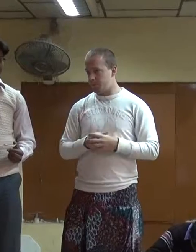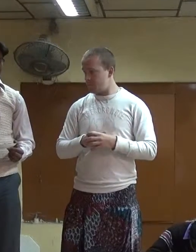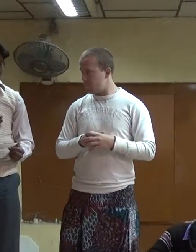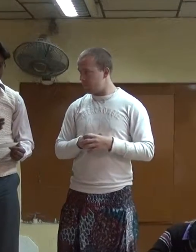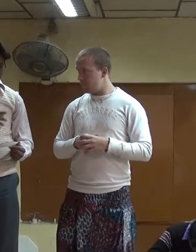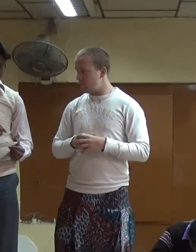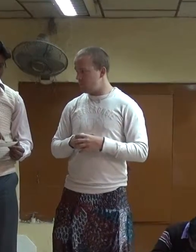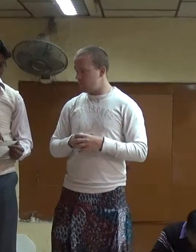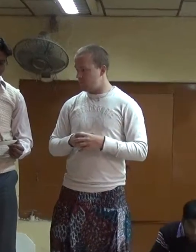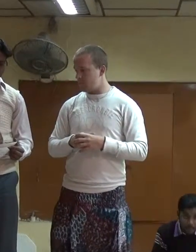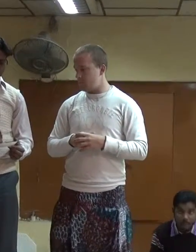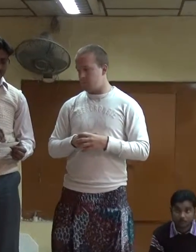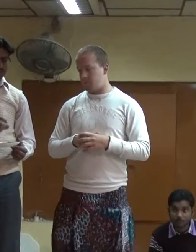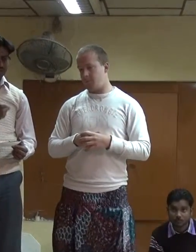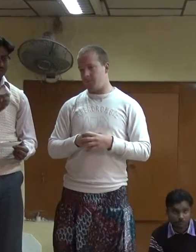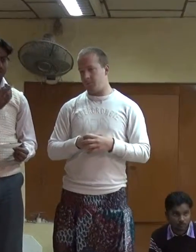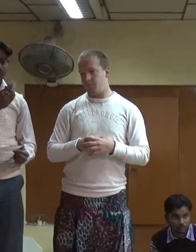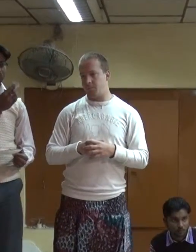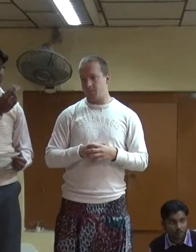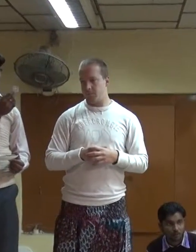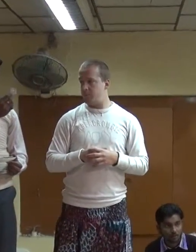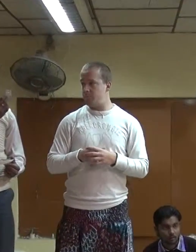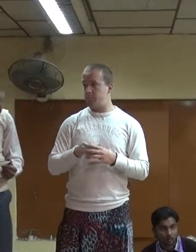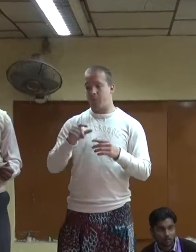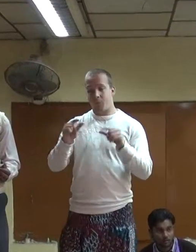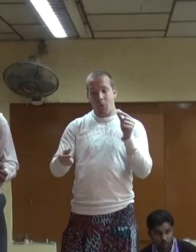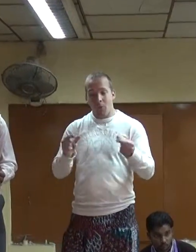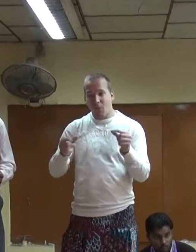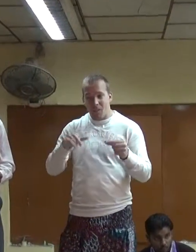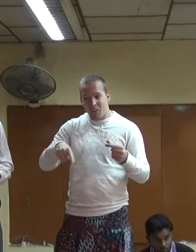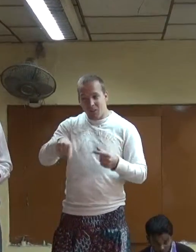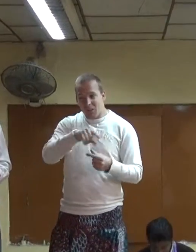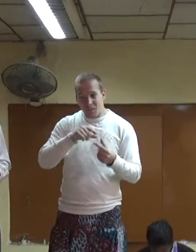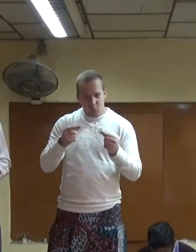But they give you the slice, then the chip, and it come from small pieces like this.